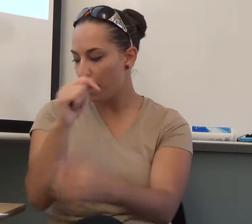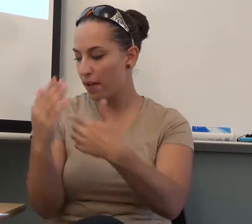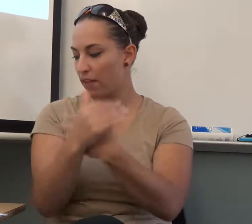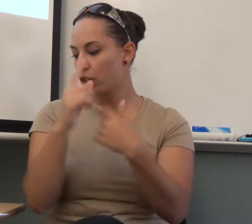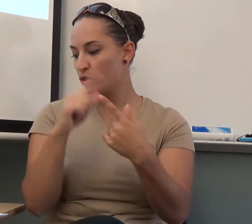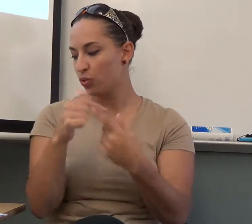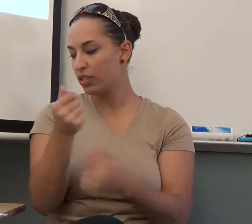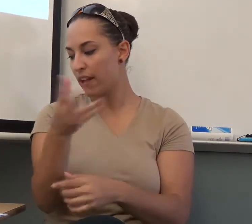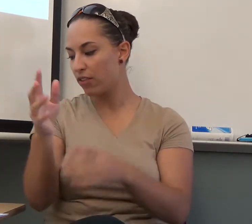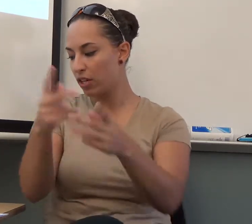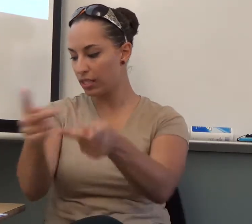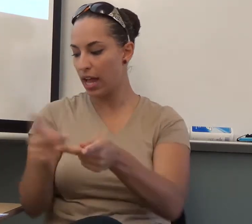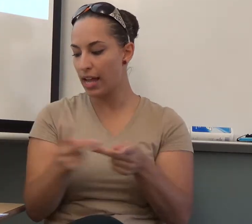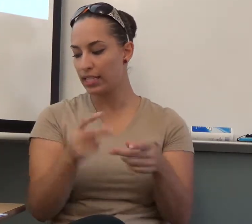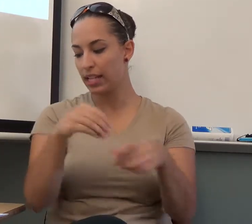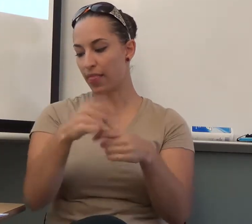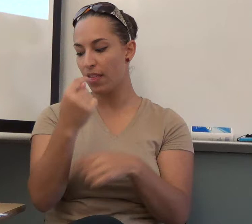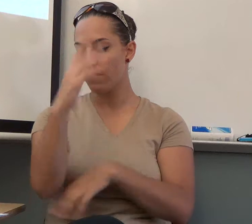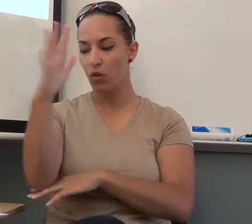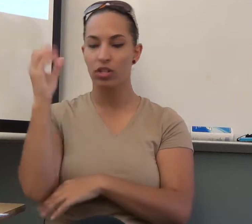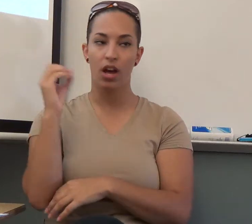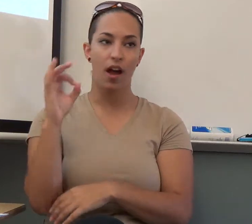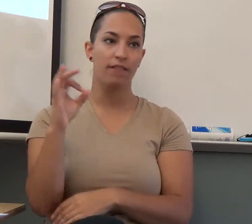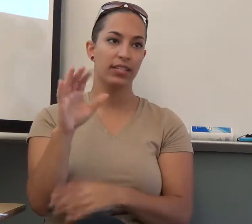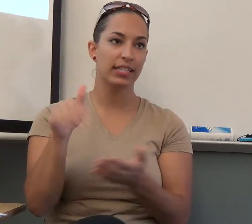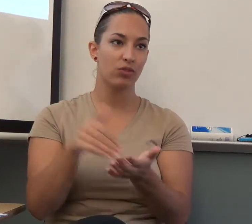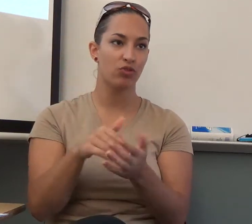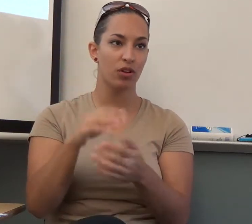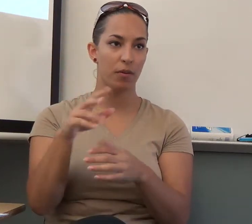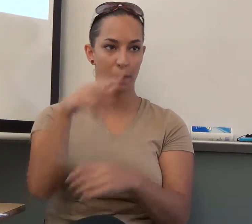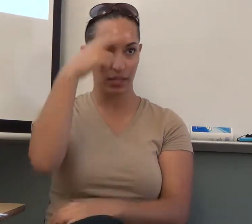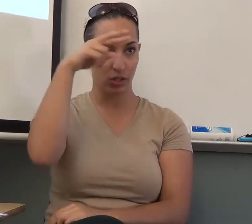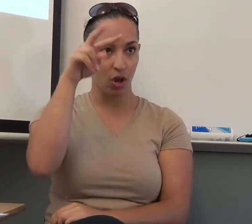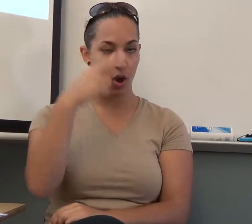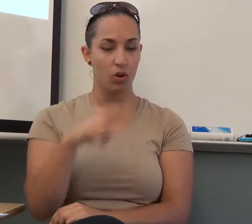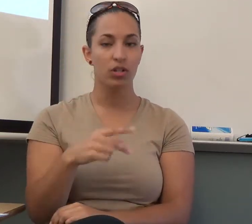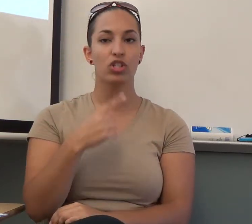continue to search until they finally track them. Good. Good. Until.